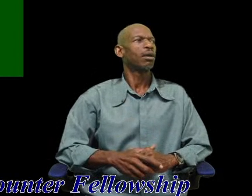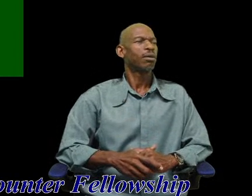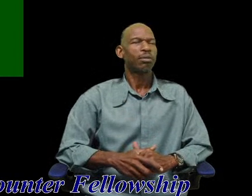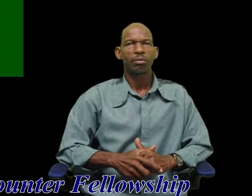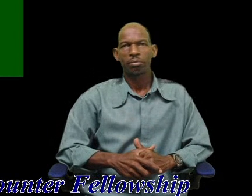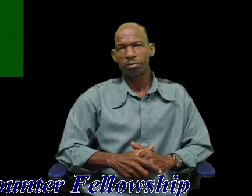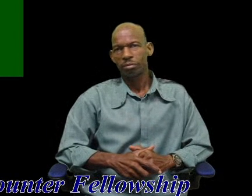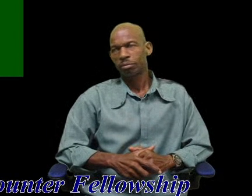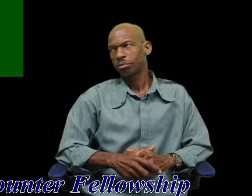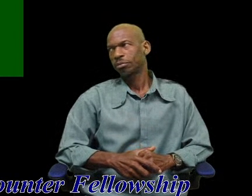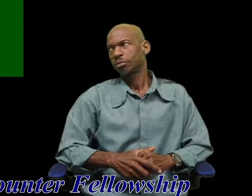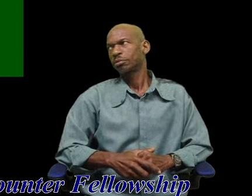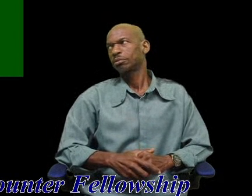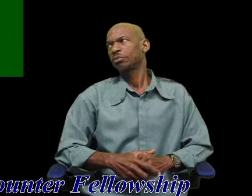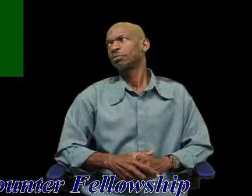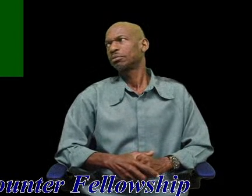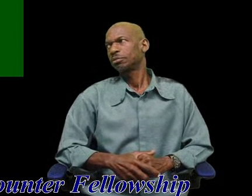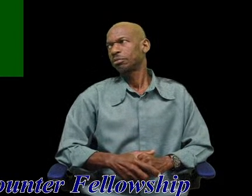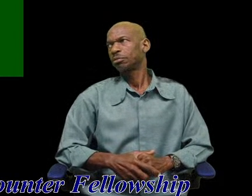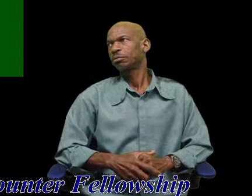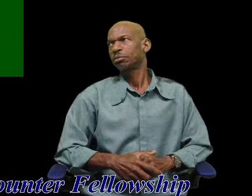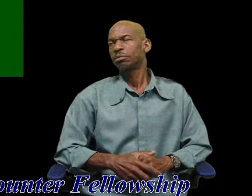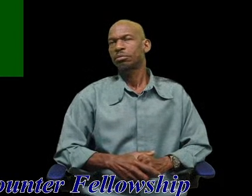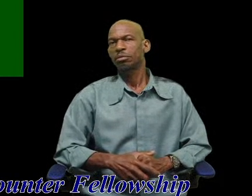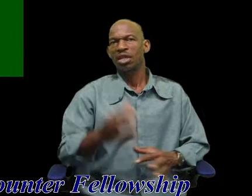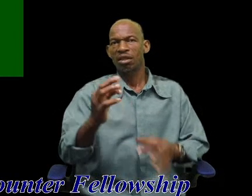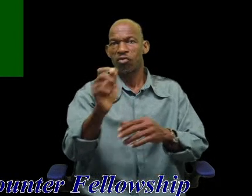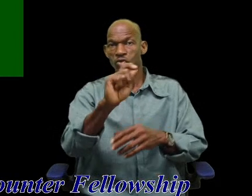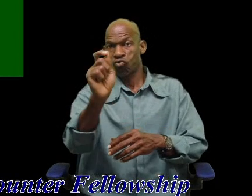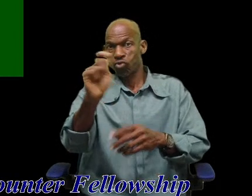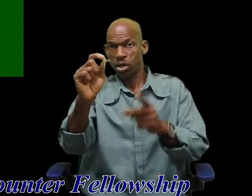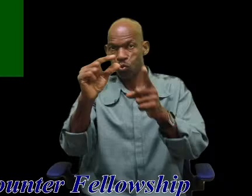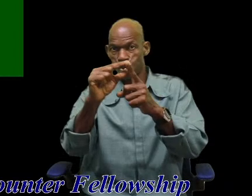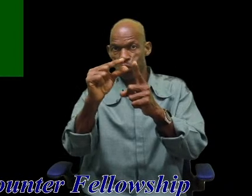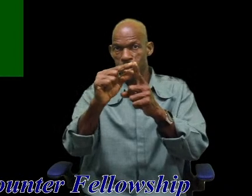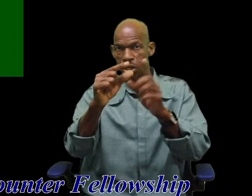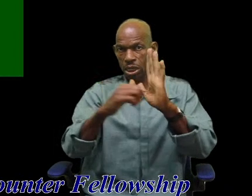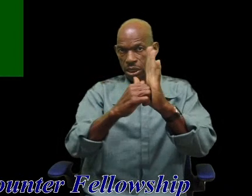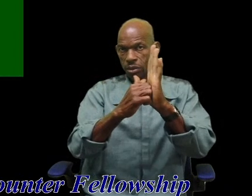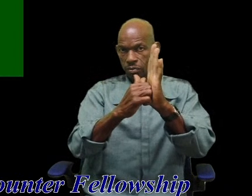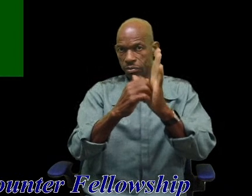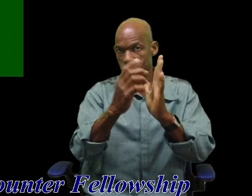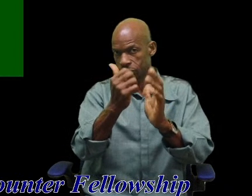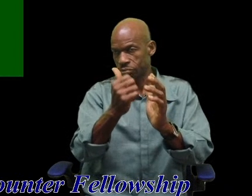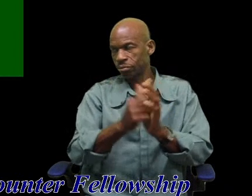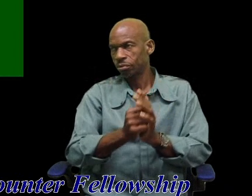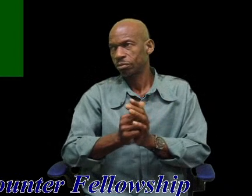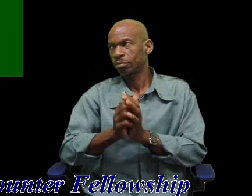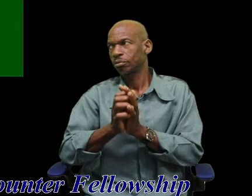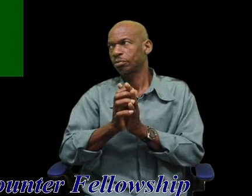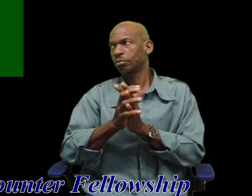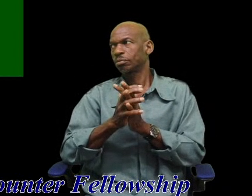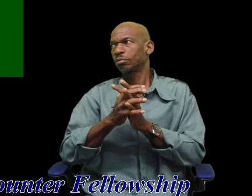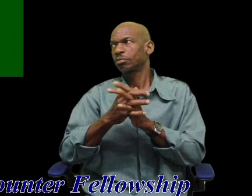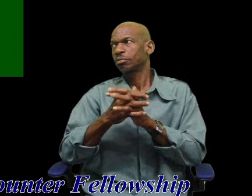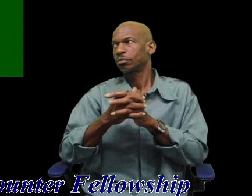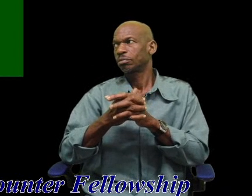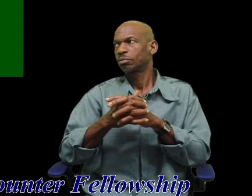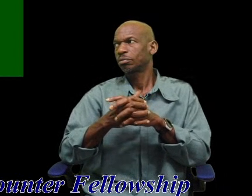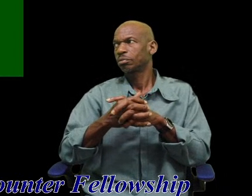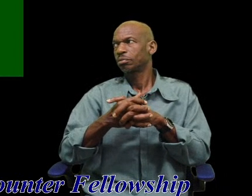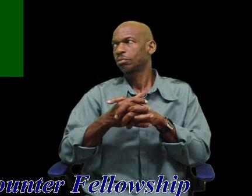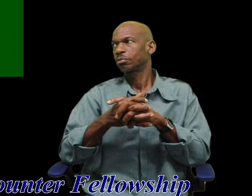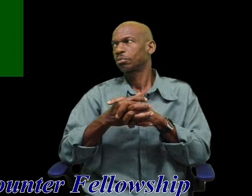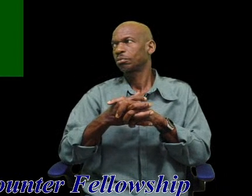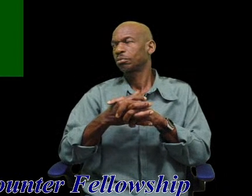apostrophe, say you are writing a word, and I'm doing an example. So the first example here, I have the owner as a